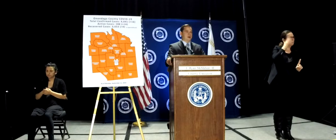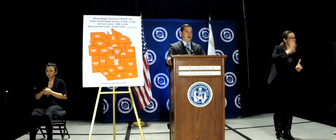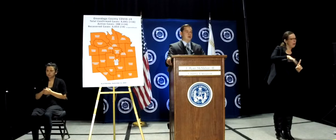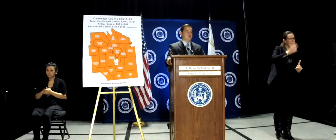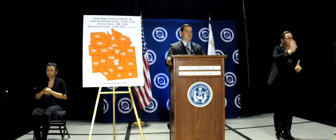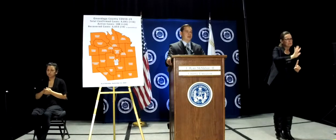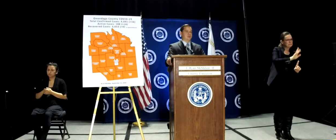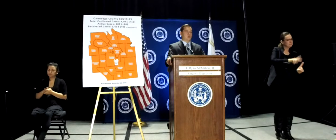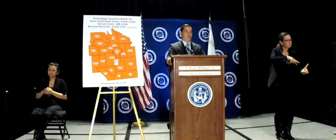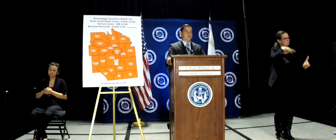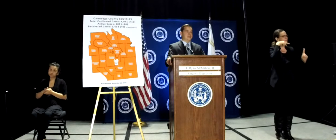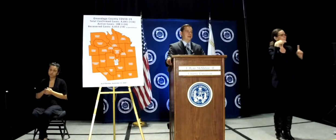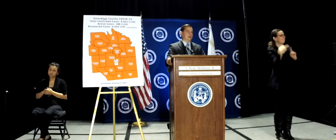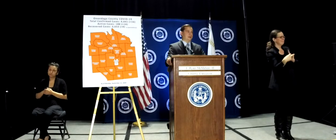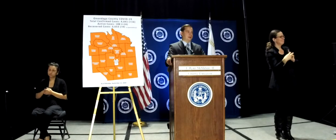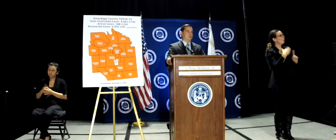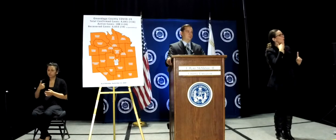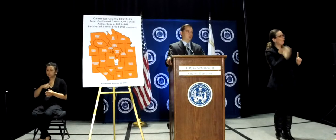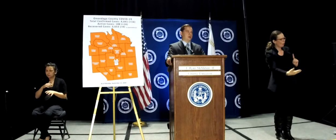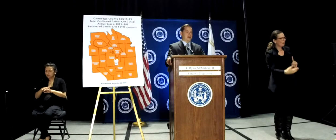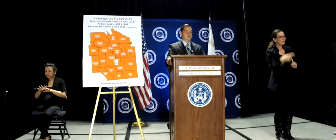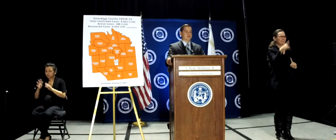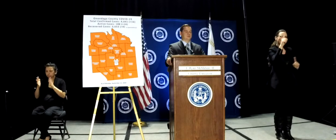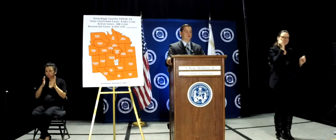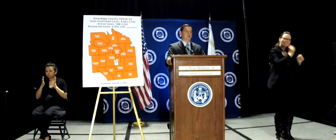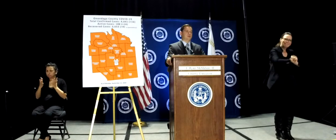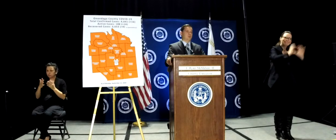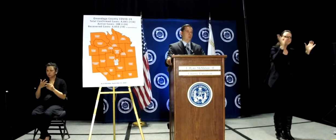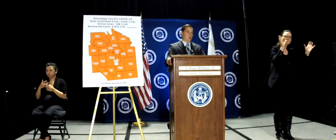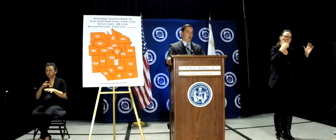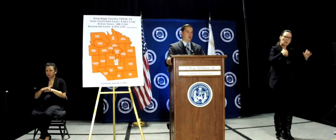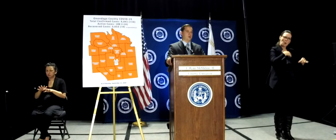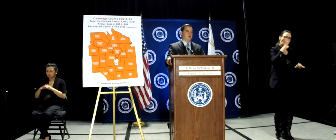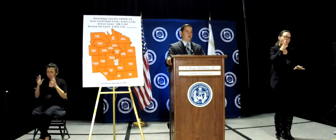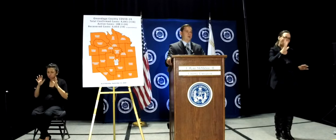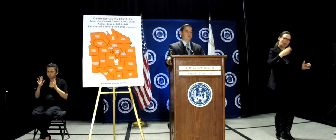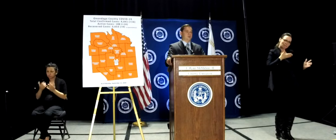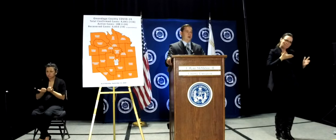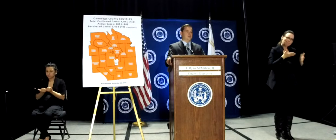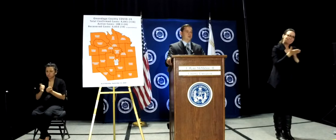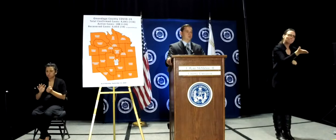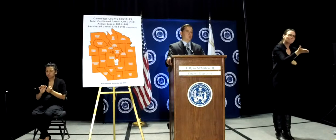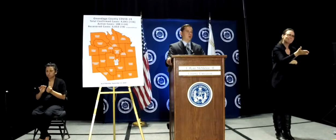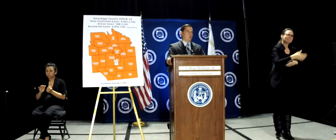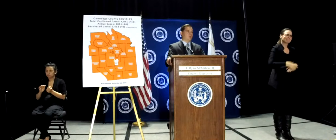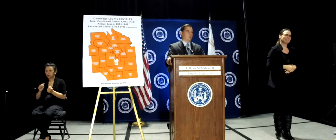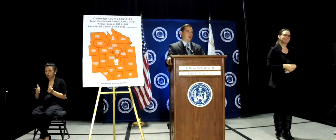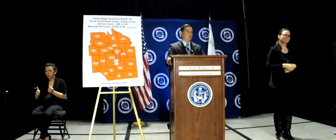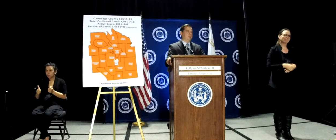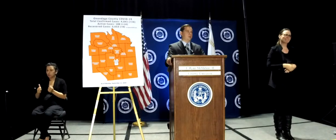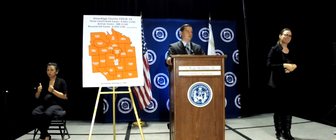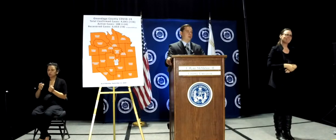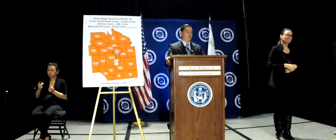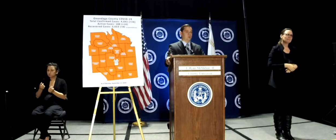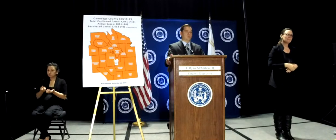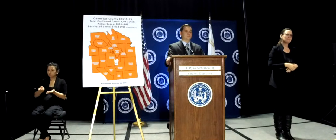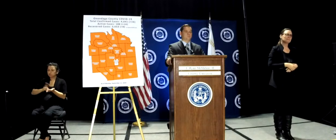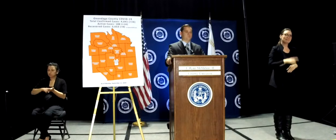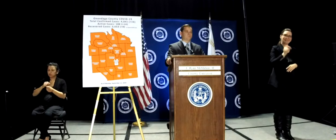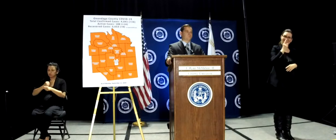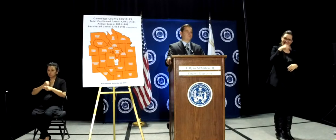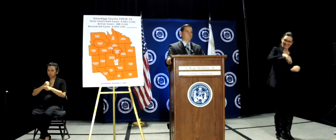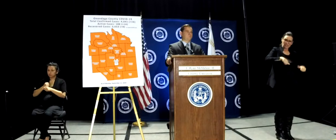but I understand the toll it's taking on them. We're going to ask them to do even more in 2021 probably than they've been